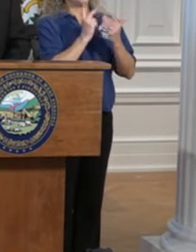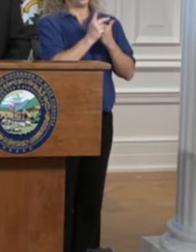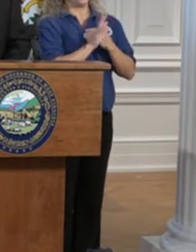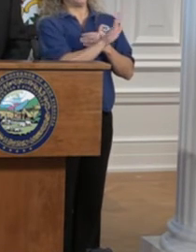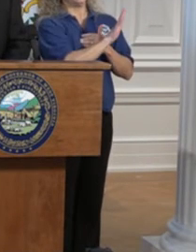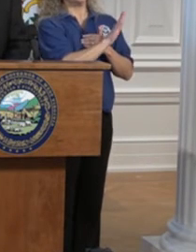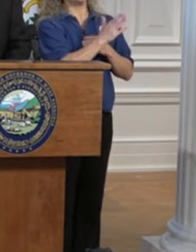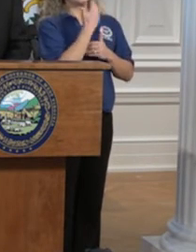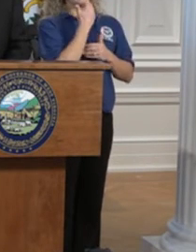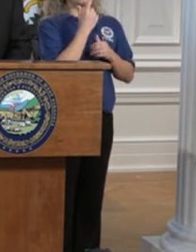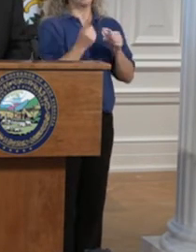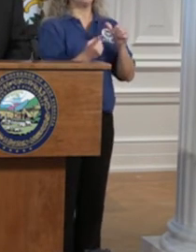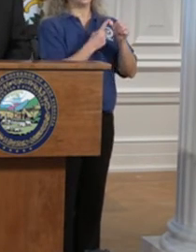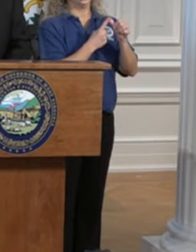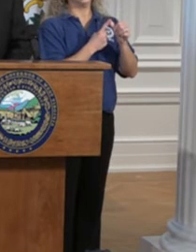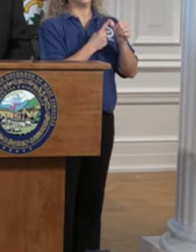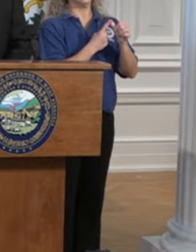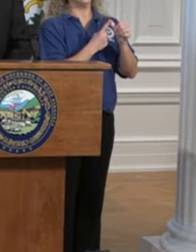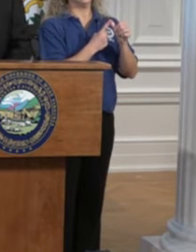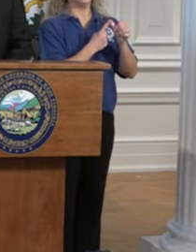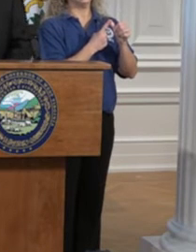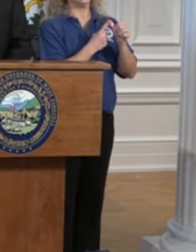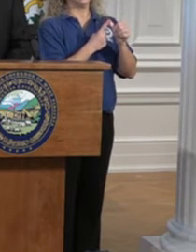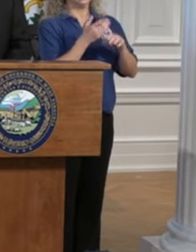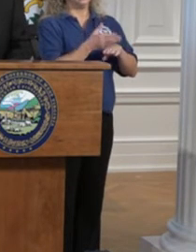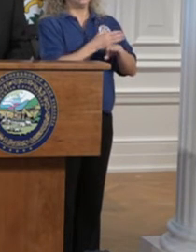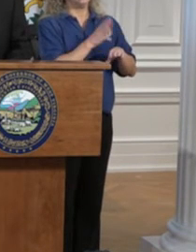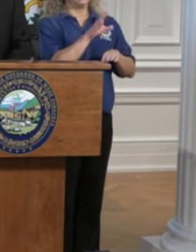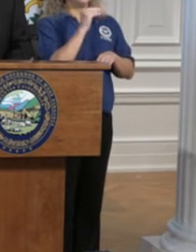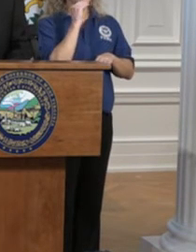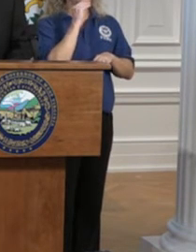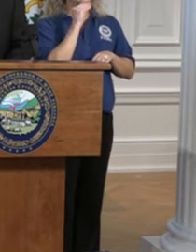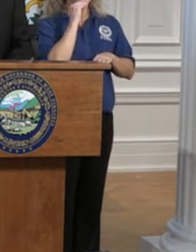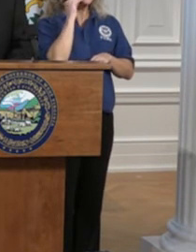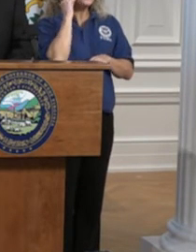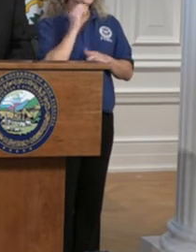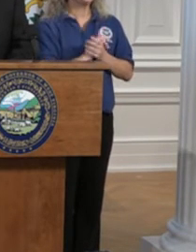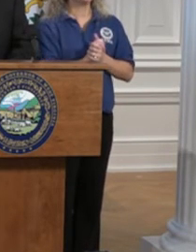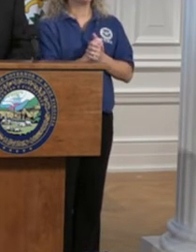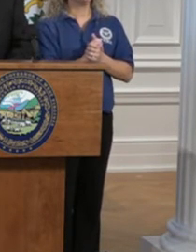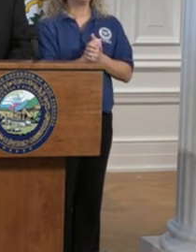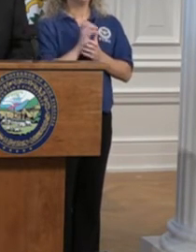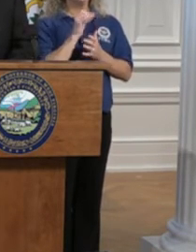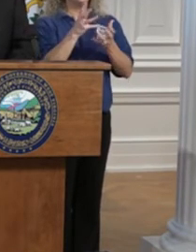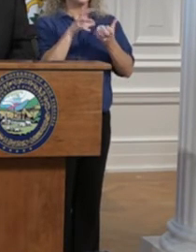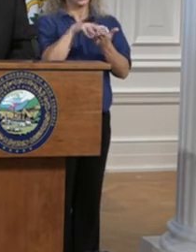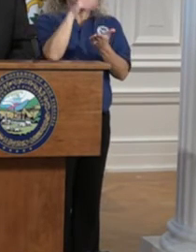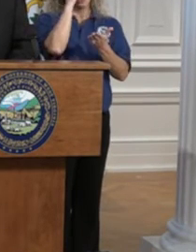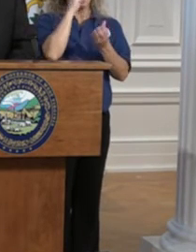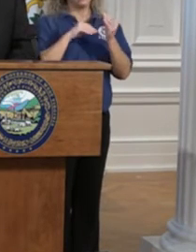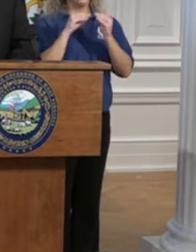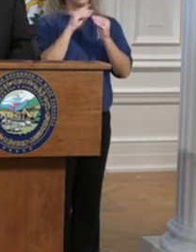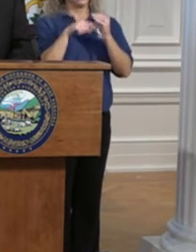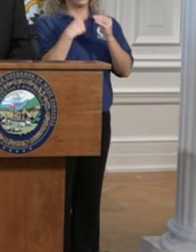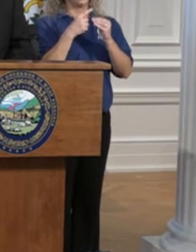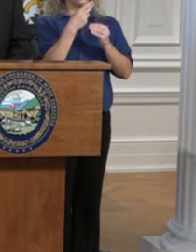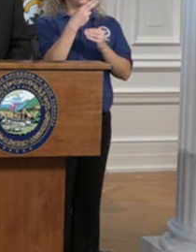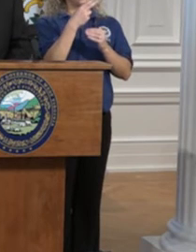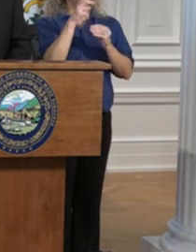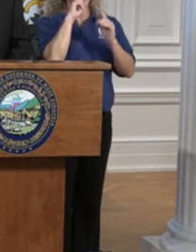to the best of their ability for the betterment of their family. So if you want to learn more about HOPE, you can go